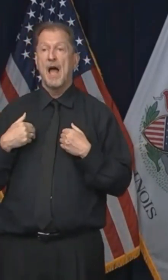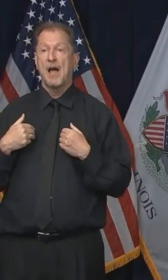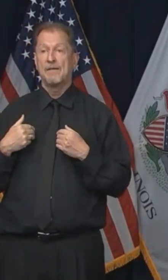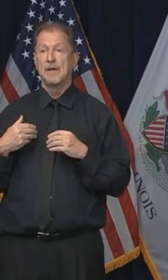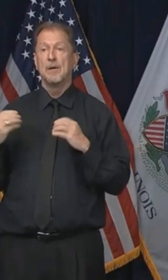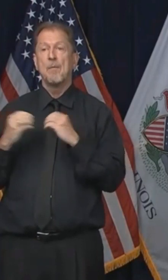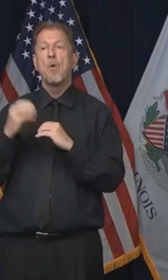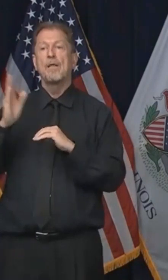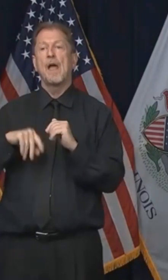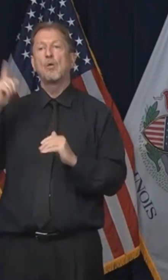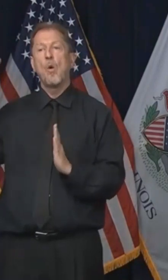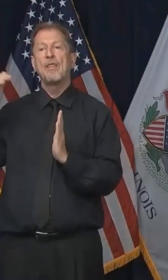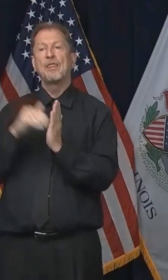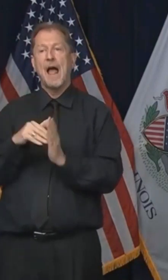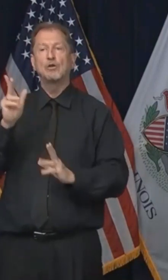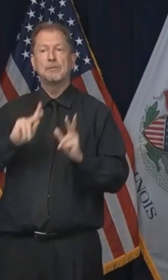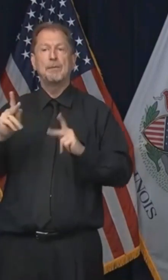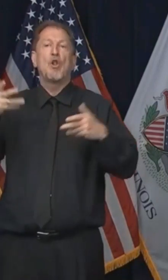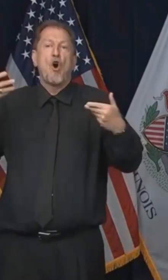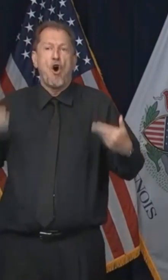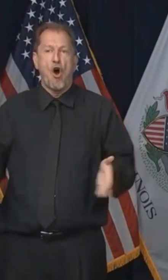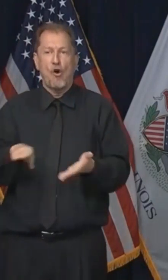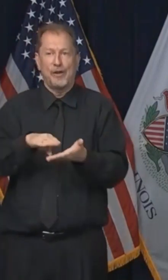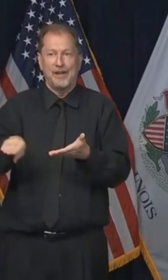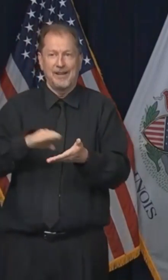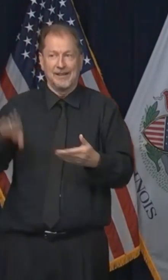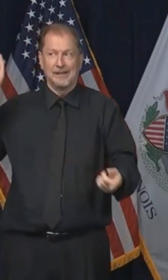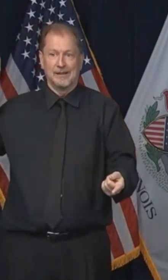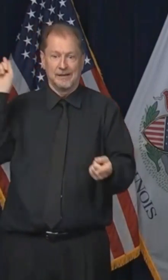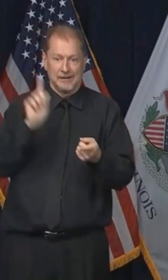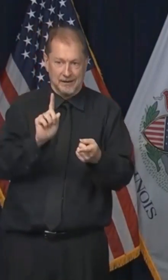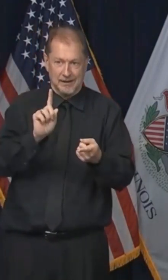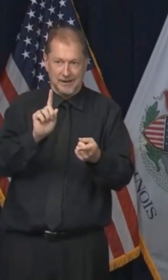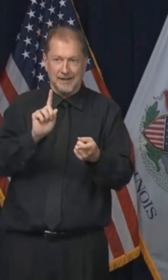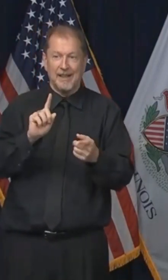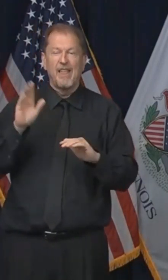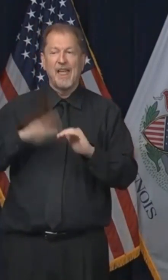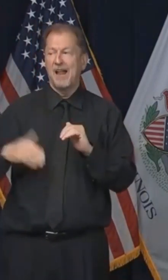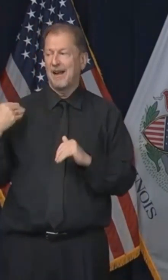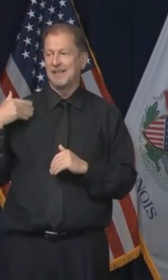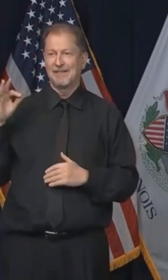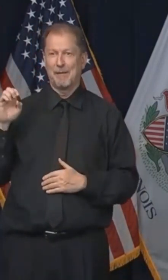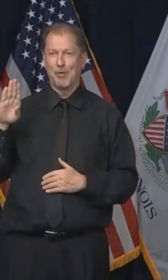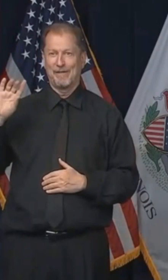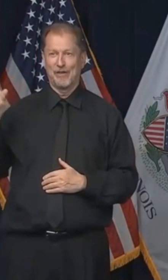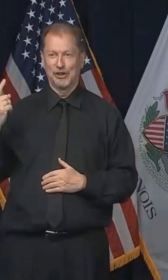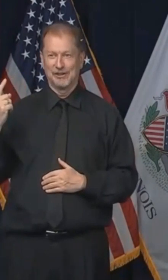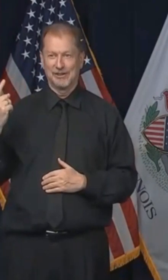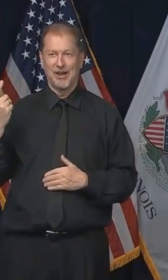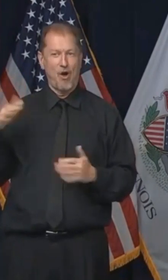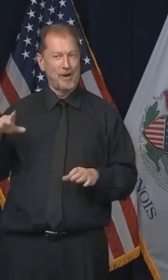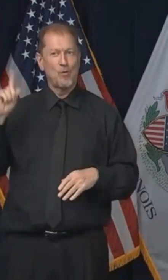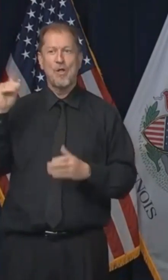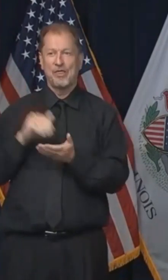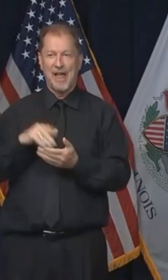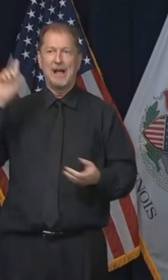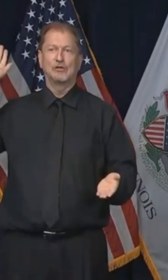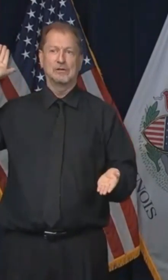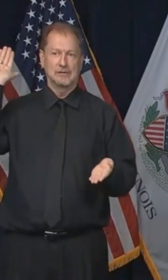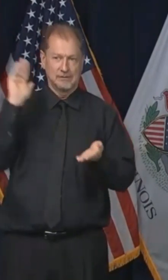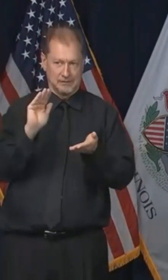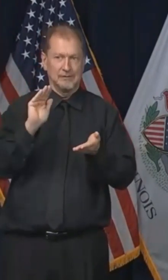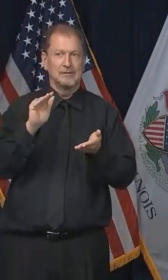fewer prisoners in prison today than we had on February 1. We've been in process of reviewing